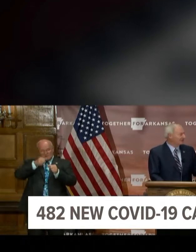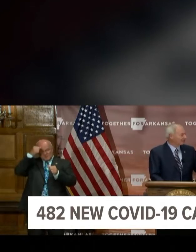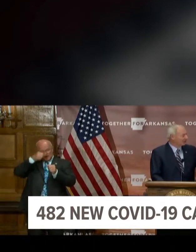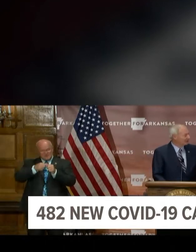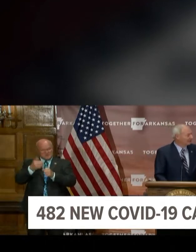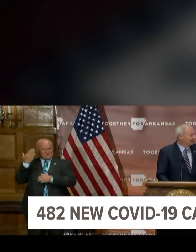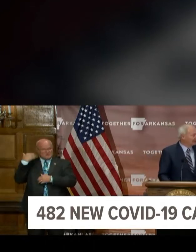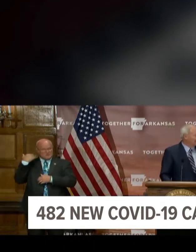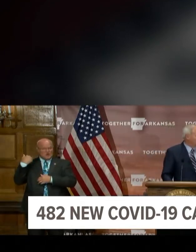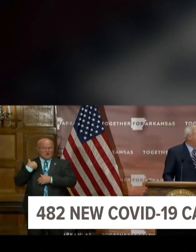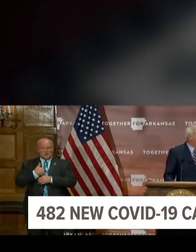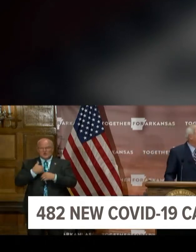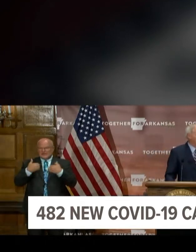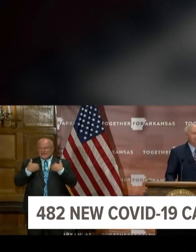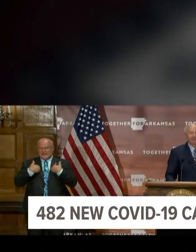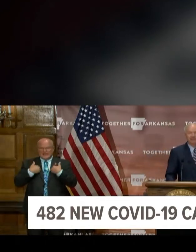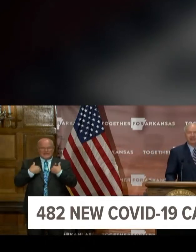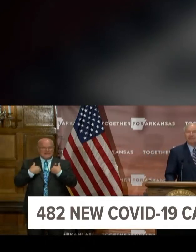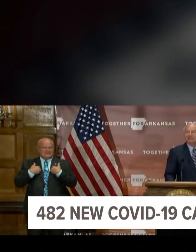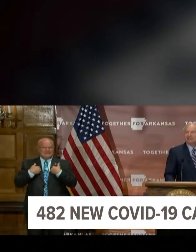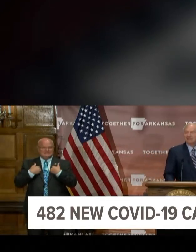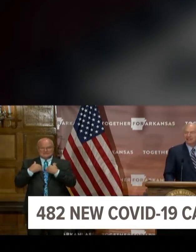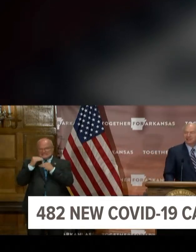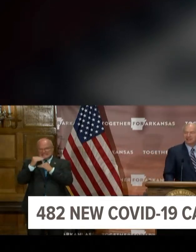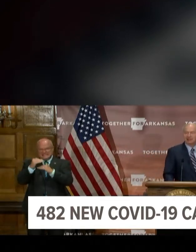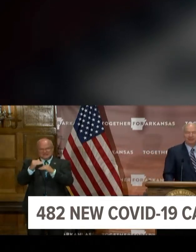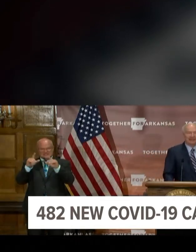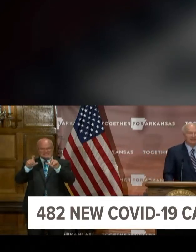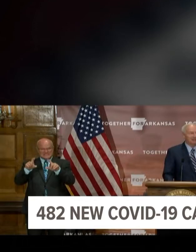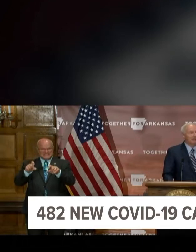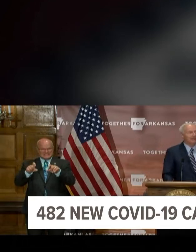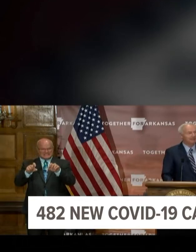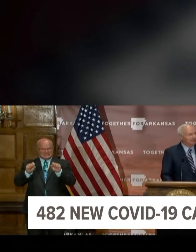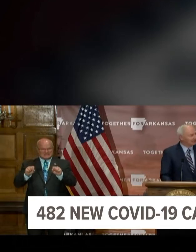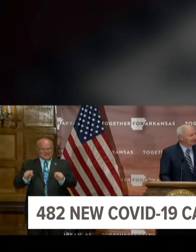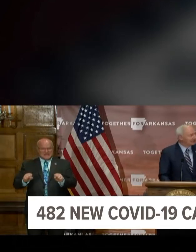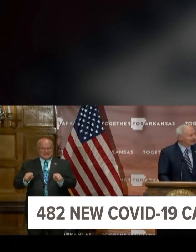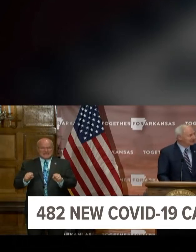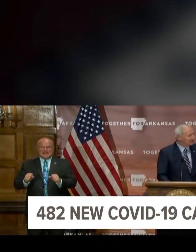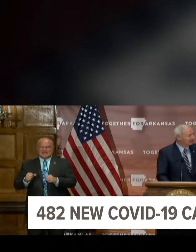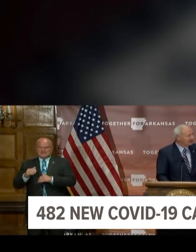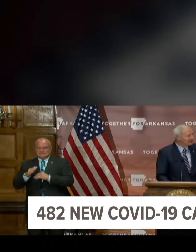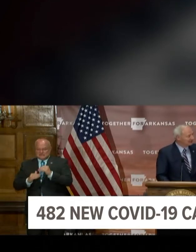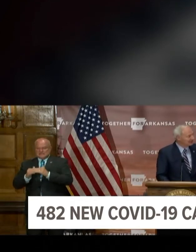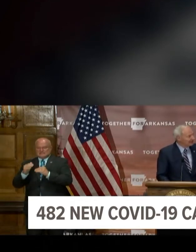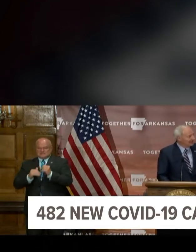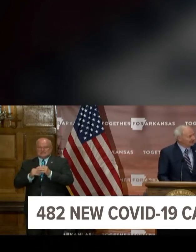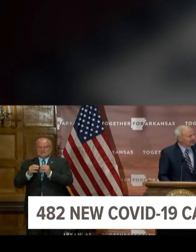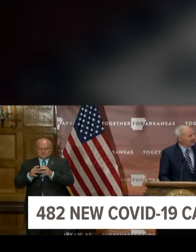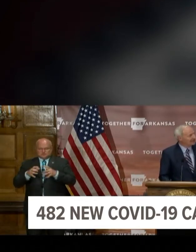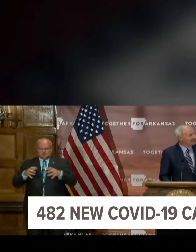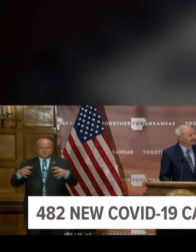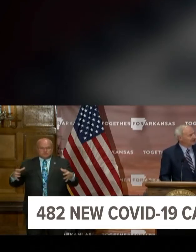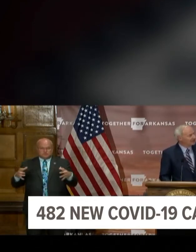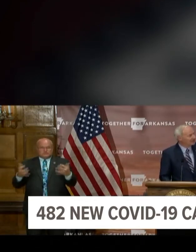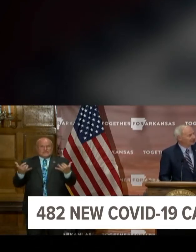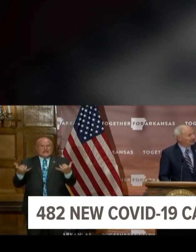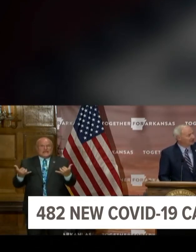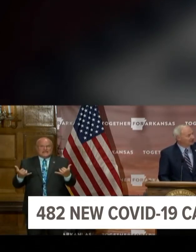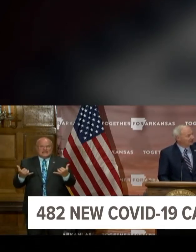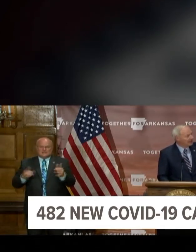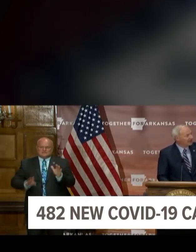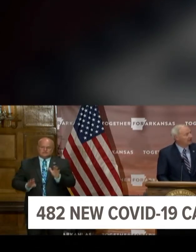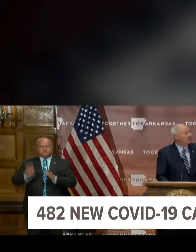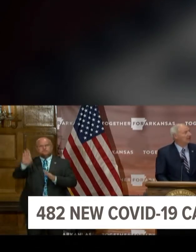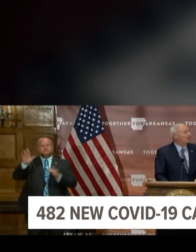days whenever we had limited testing capacity. We had to build our testing capacity, and how that has